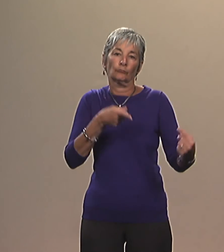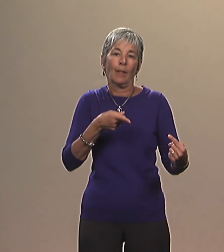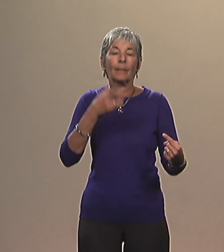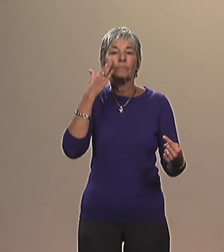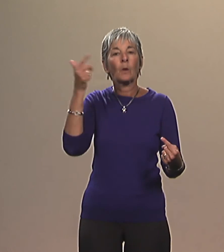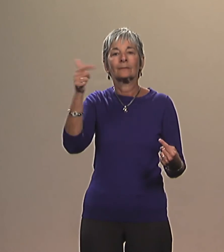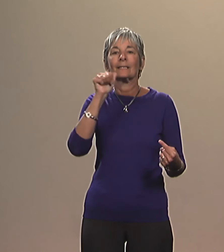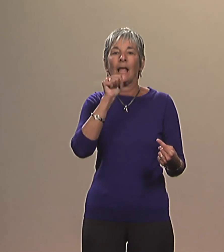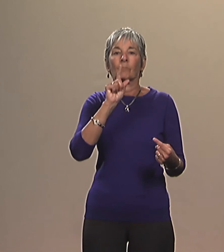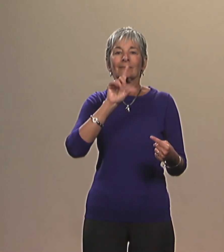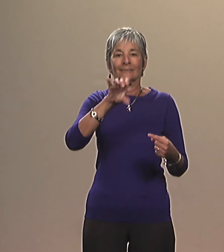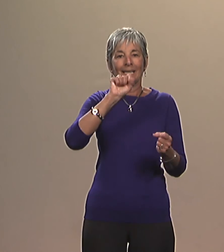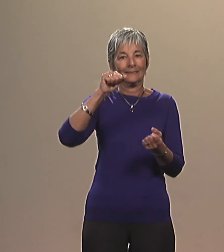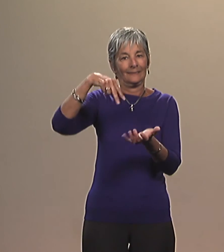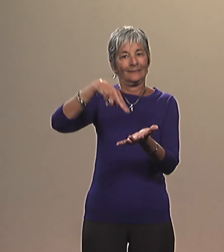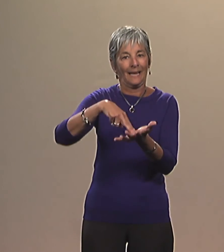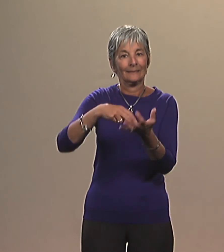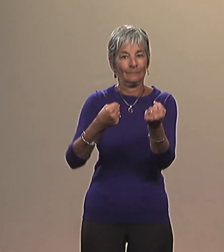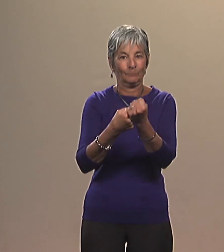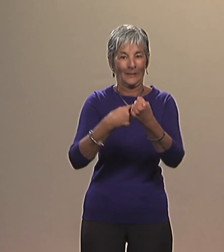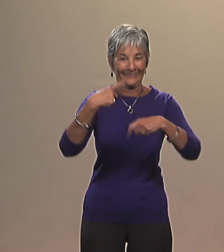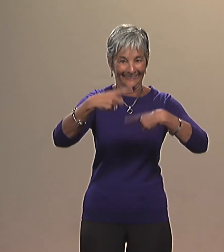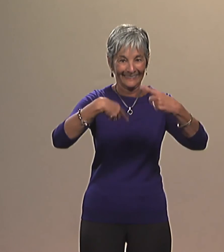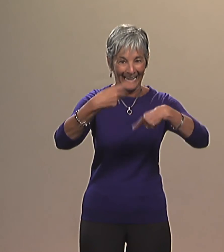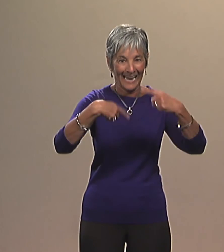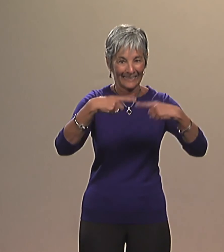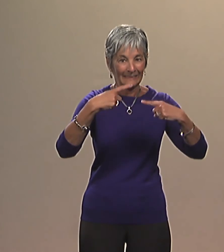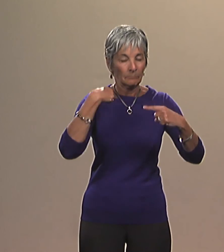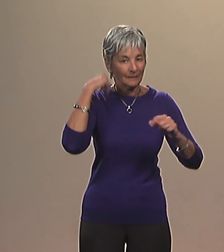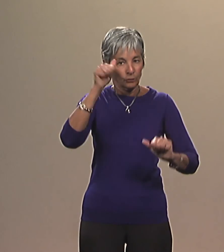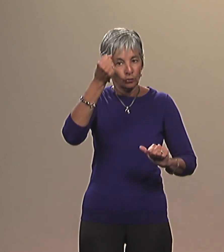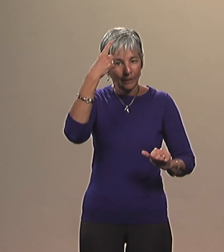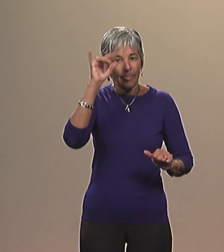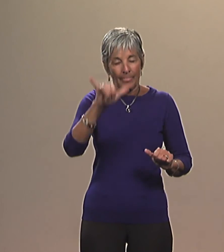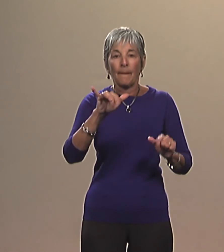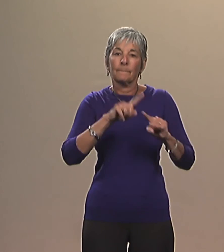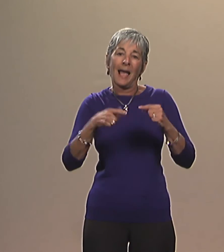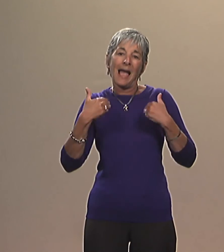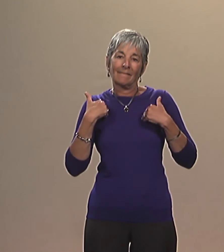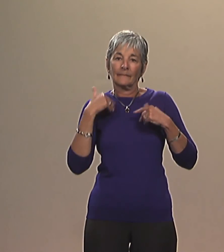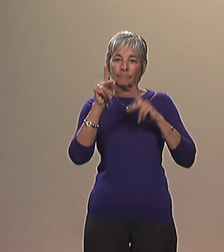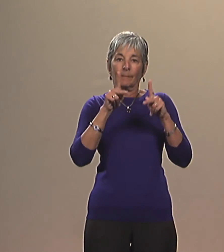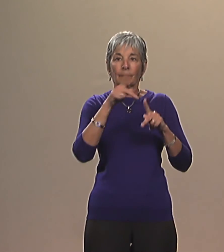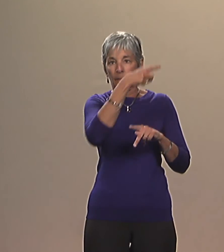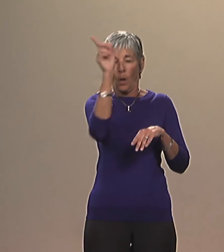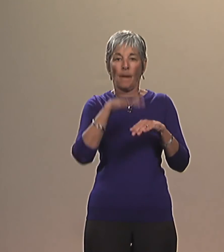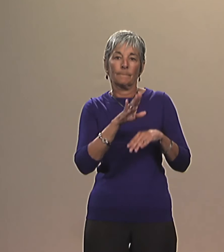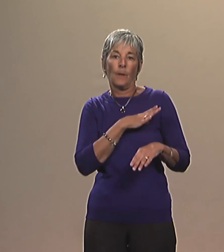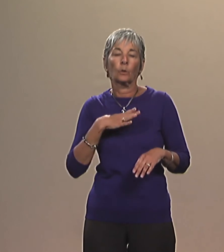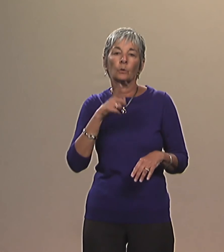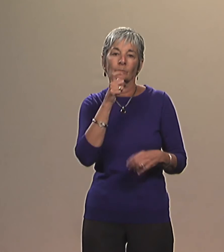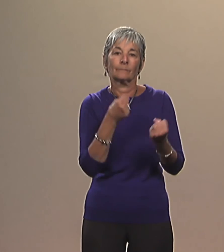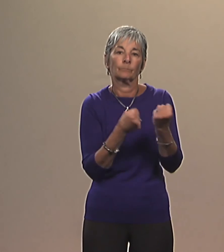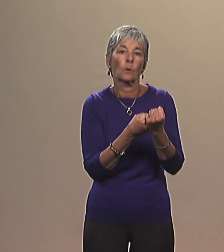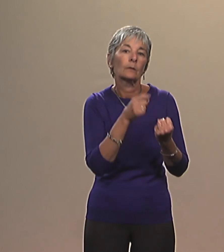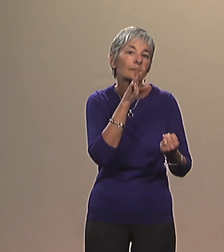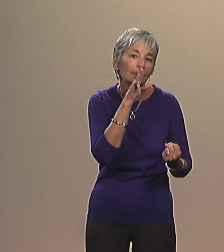Deaf people often struggle because the organization doesn't take a stand for sign language, and I can understand that. But there are people on the board who